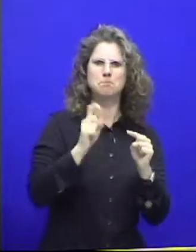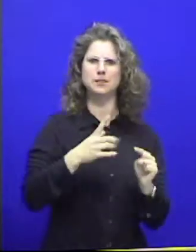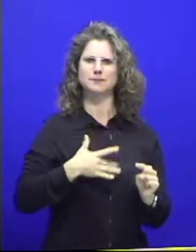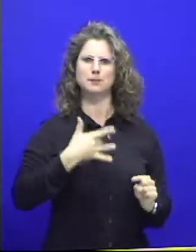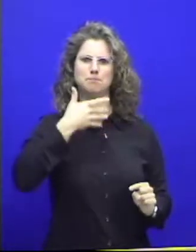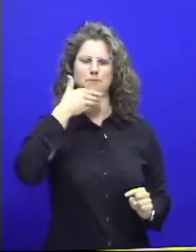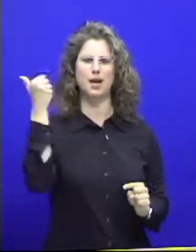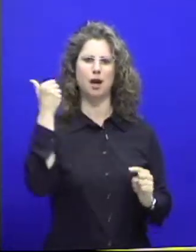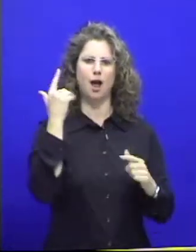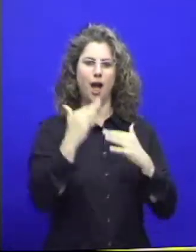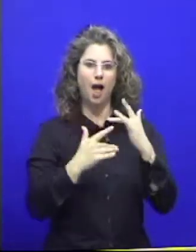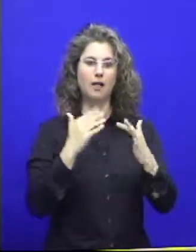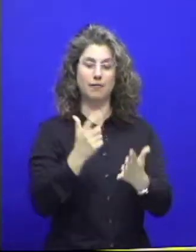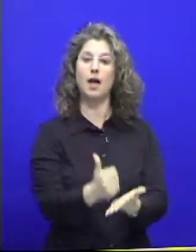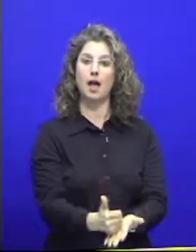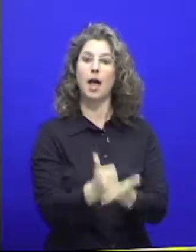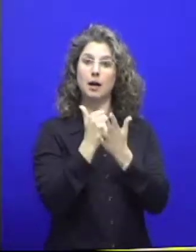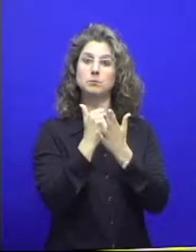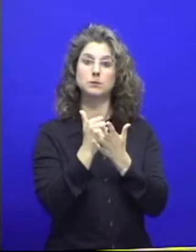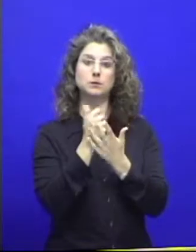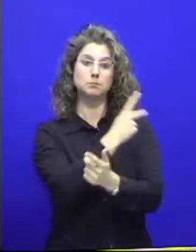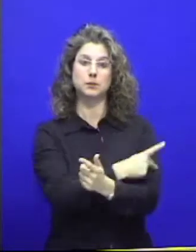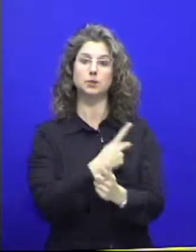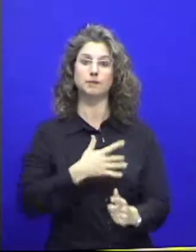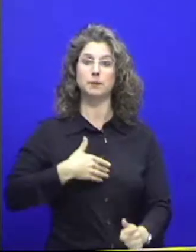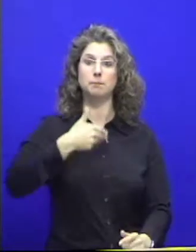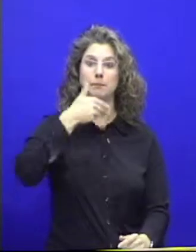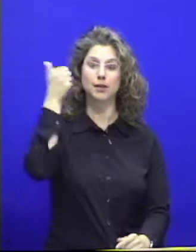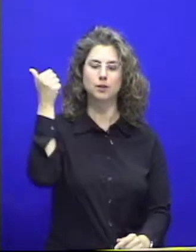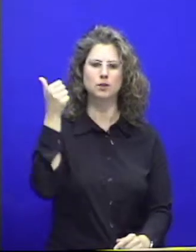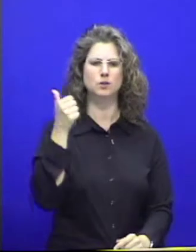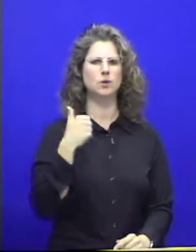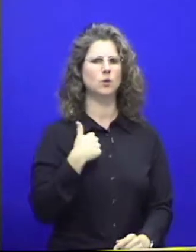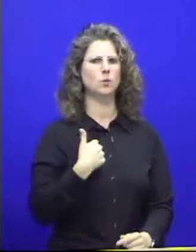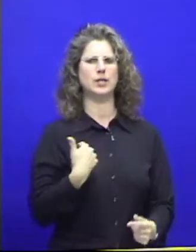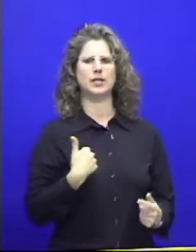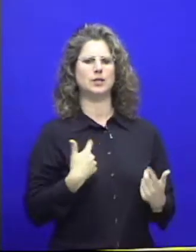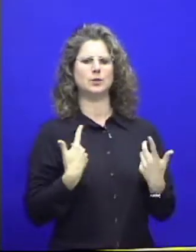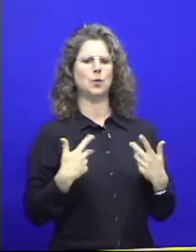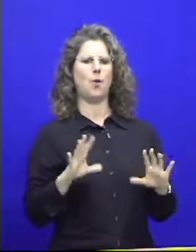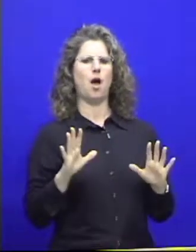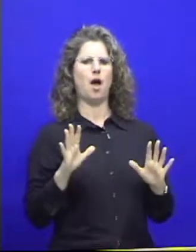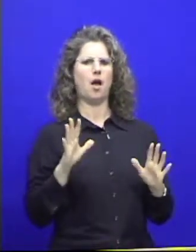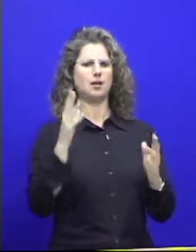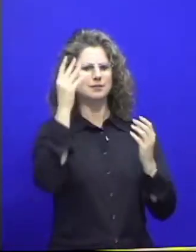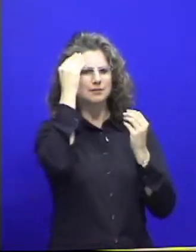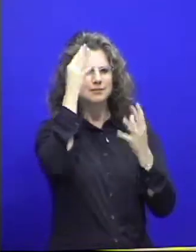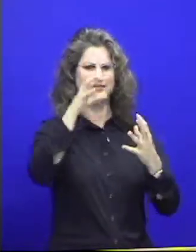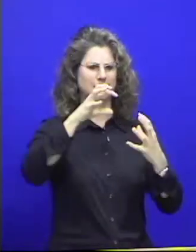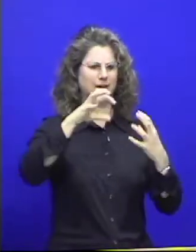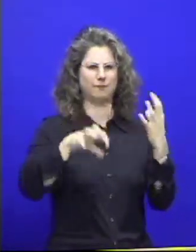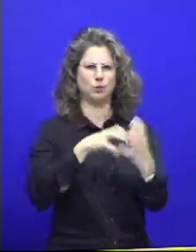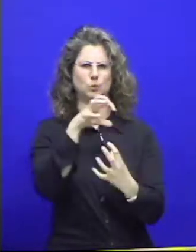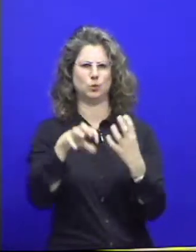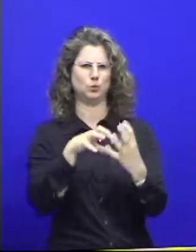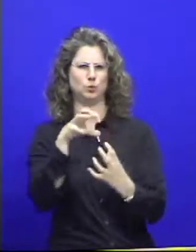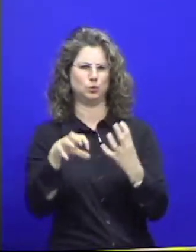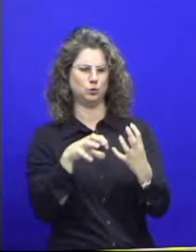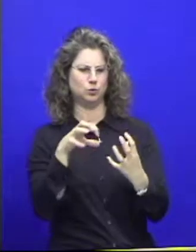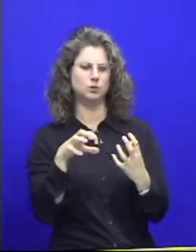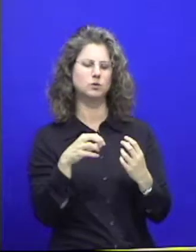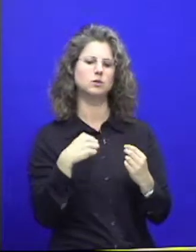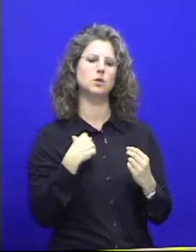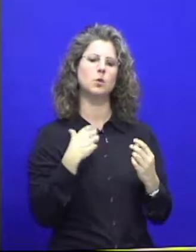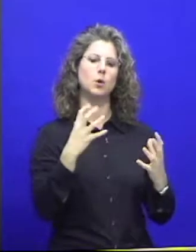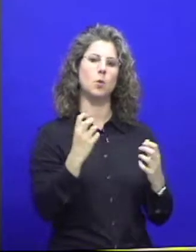better. And that often helps the patient to feel better. So we don't want to introduce confusion. We